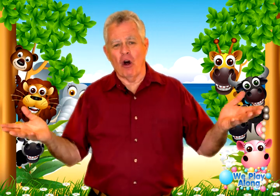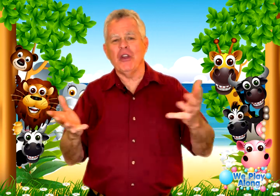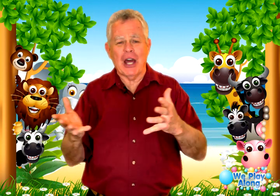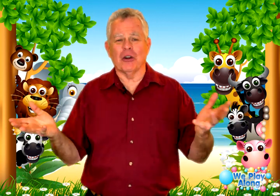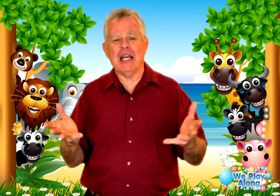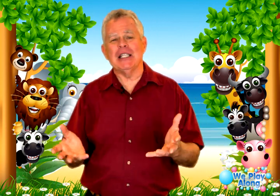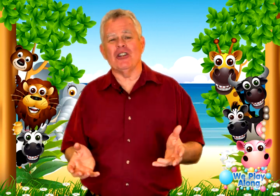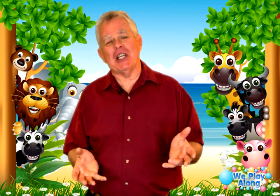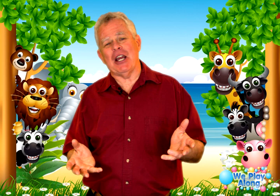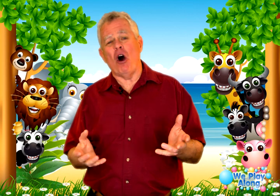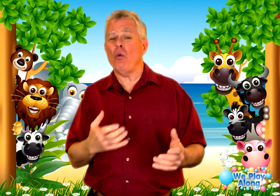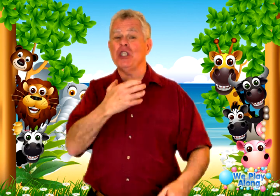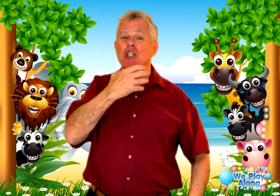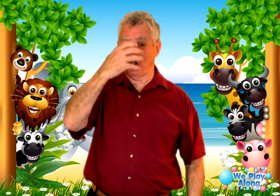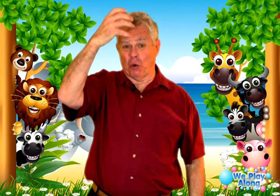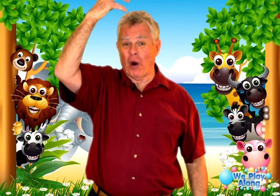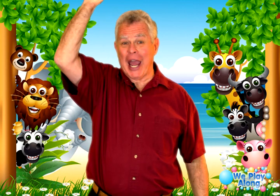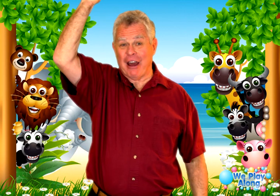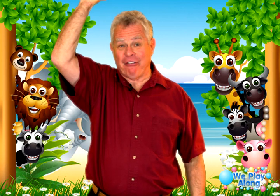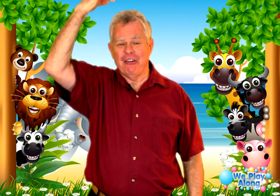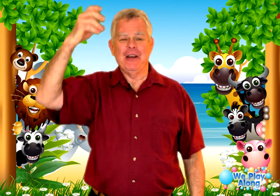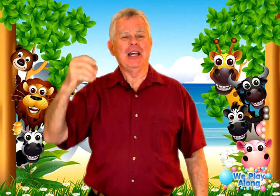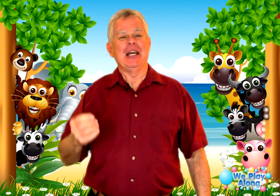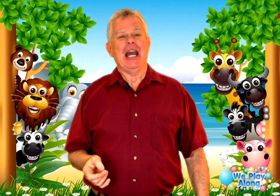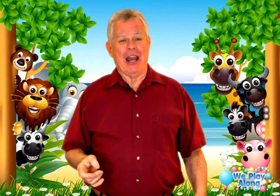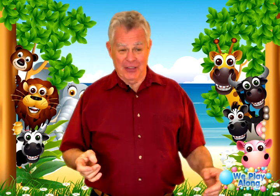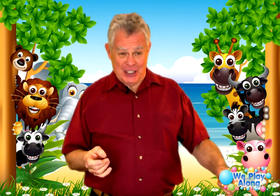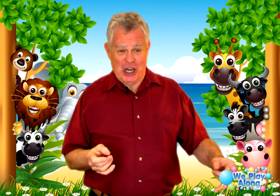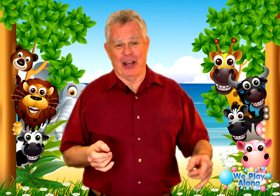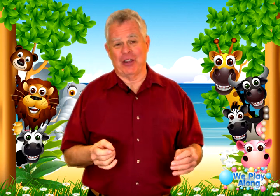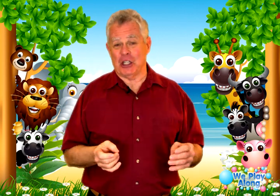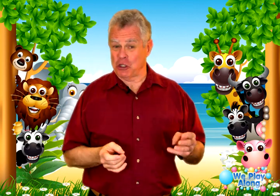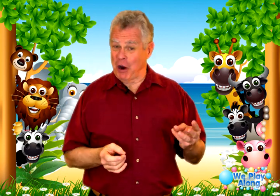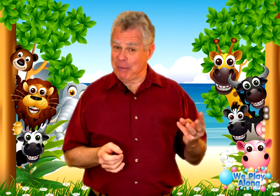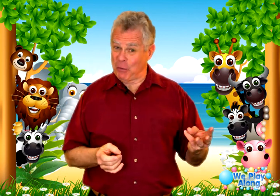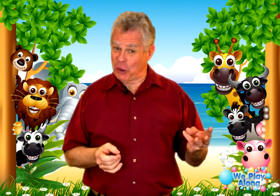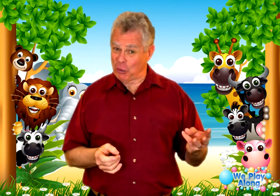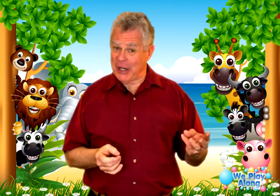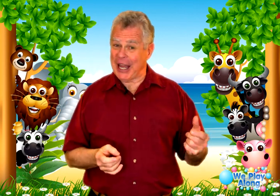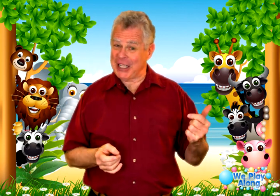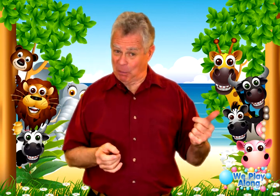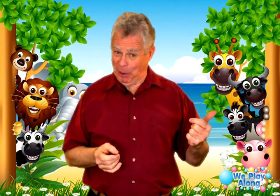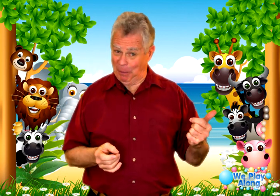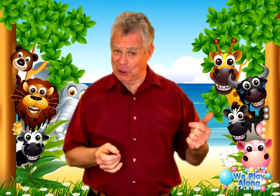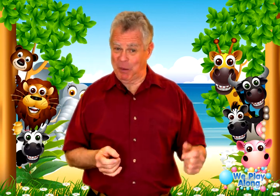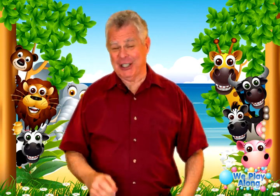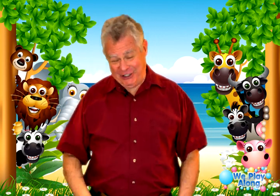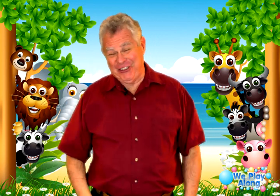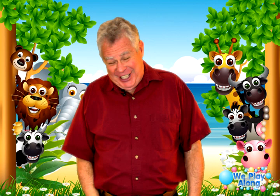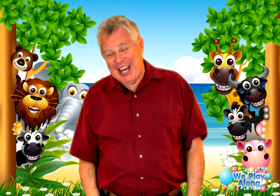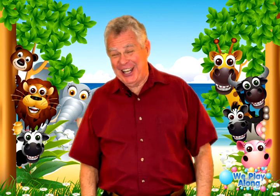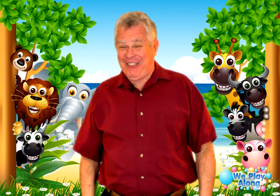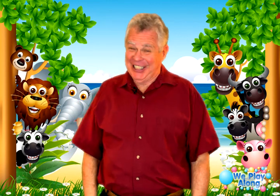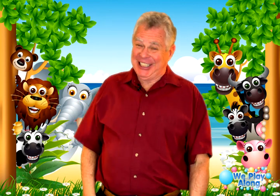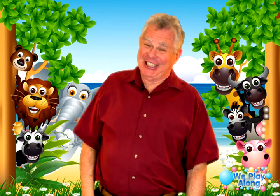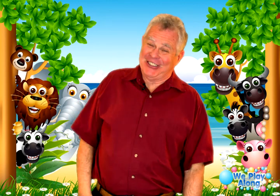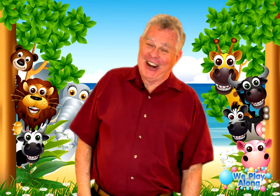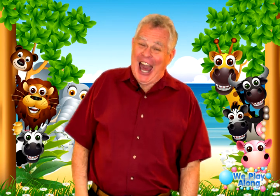all the other kids will say, Oh, it's a giraffe. And the child that described it with three legs and purple spots ago. Yeah, it was a giraffe.